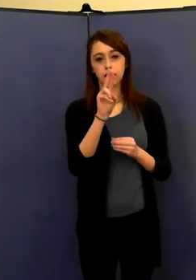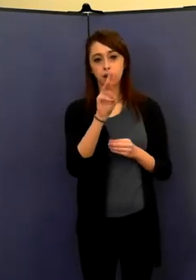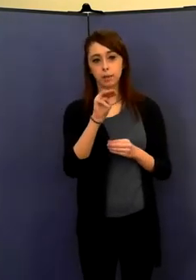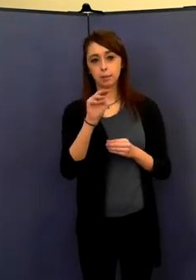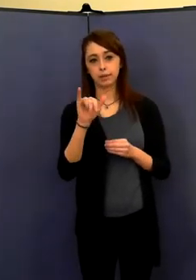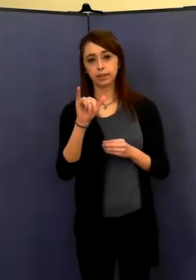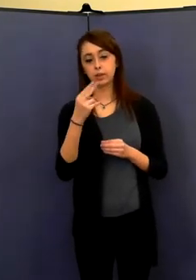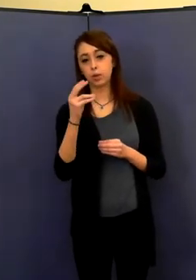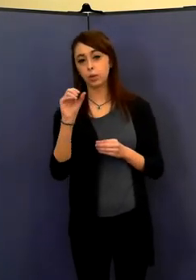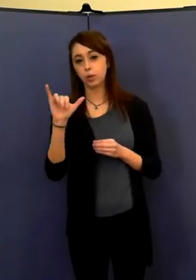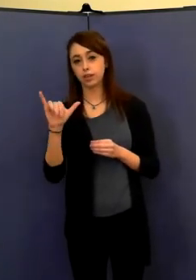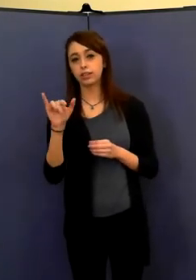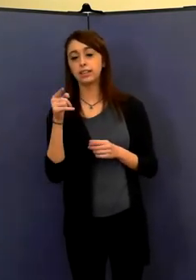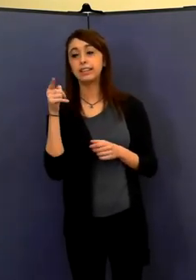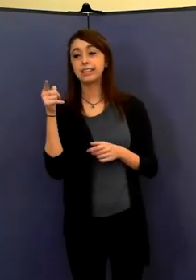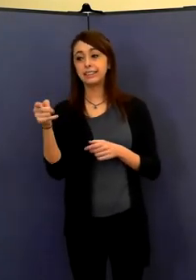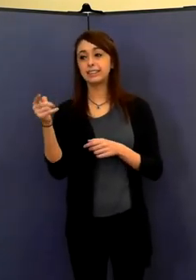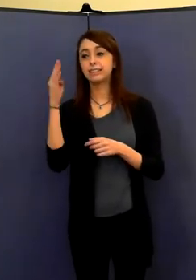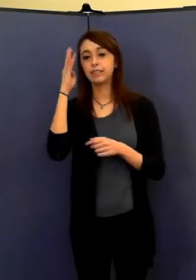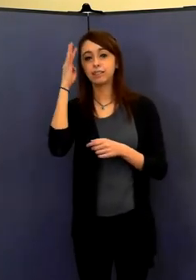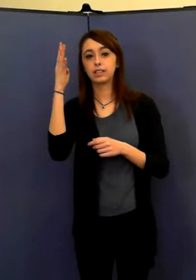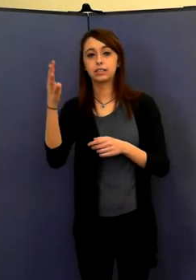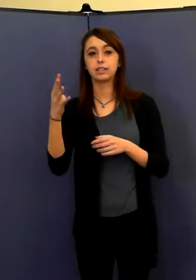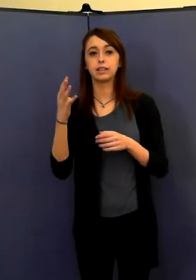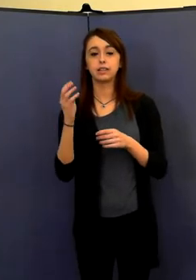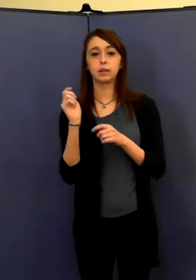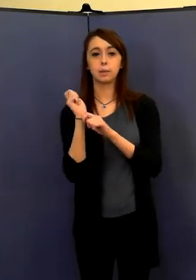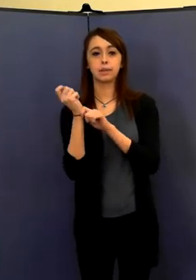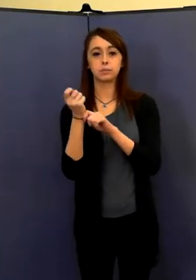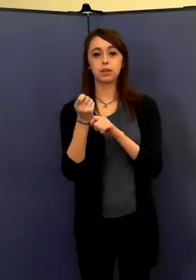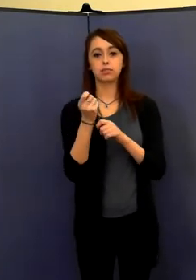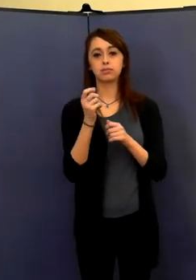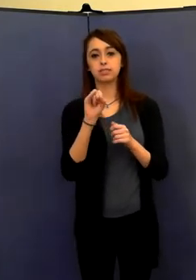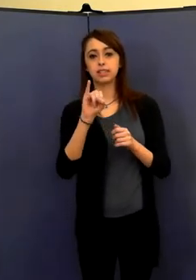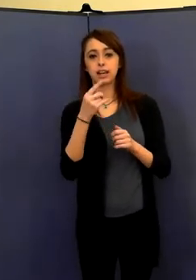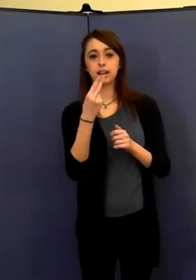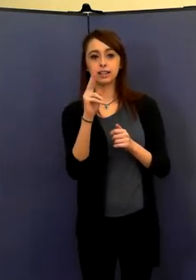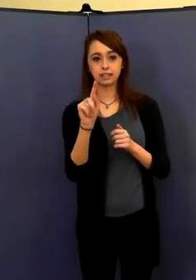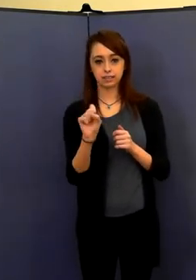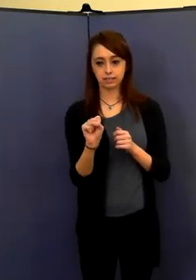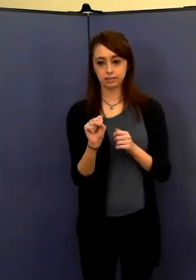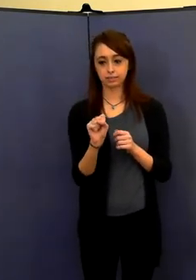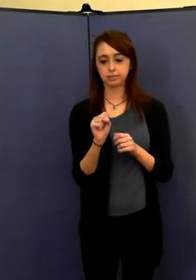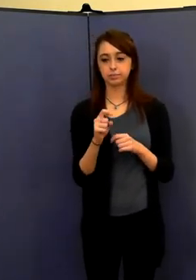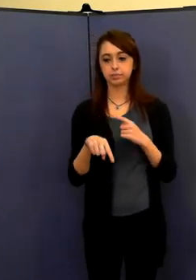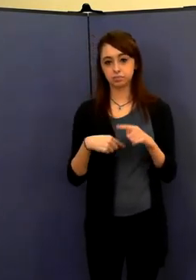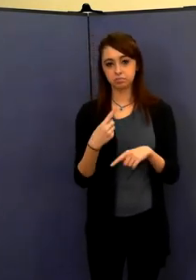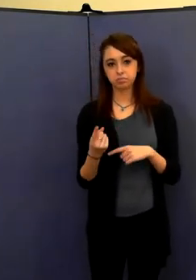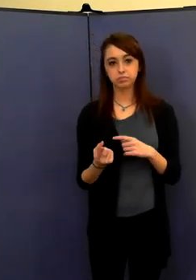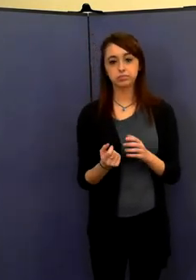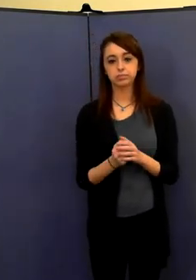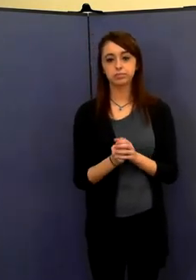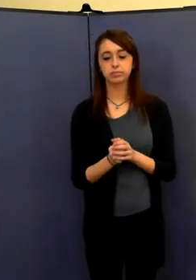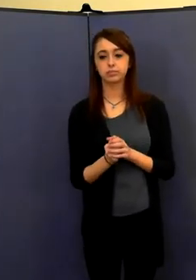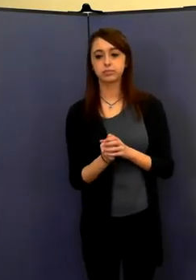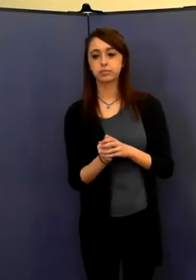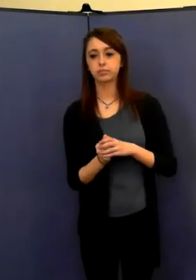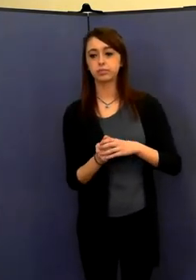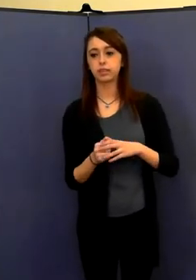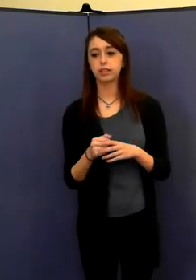invented baseball signs to be able to communicate with the coaches, and that started off when he signed with a team out in Ohio. And it